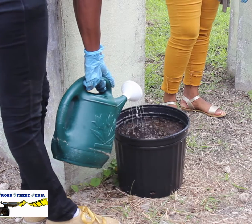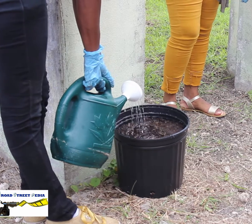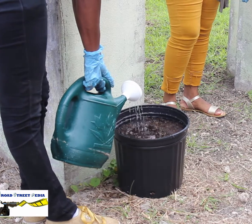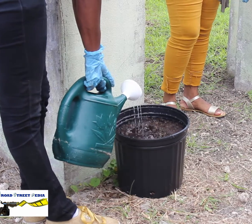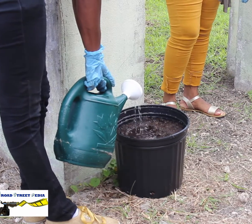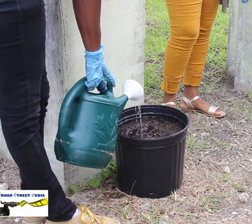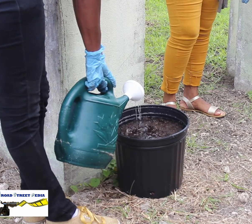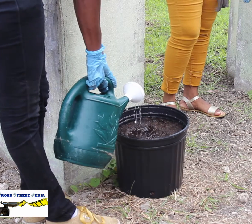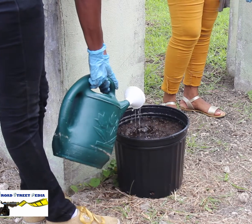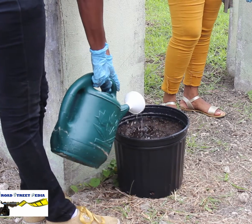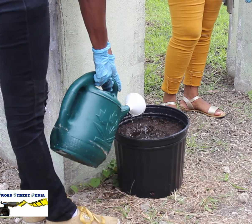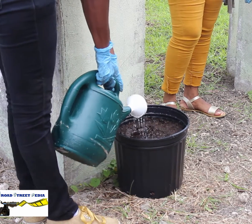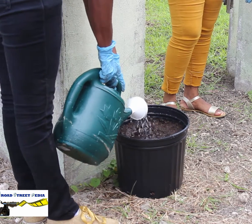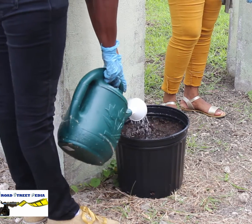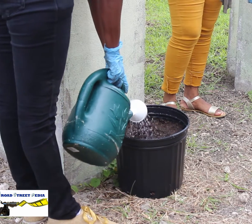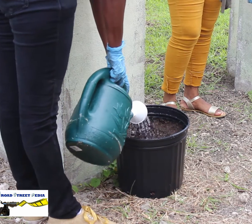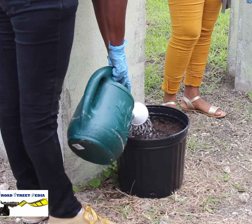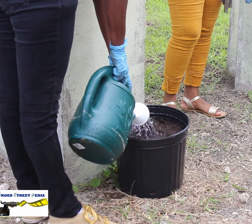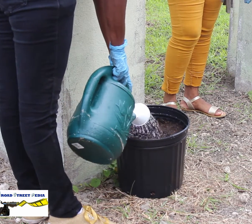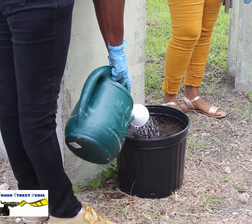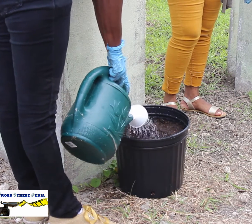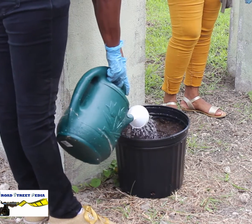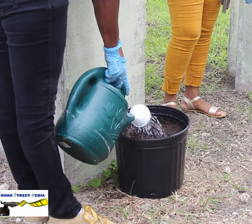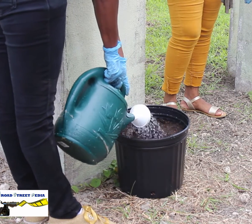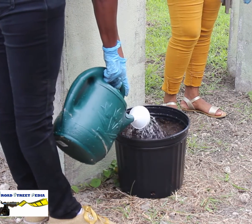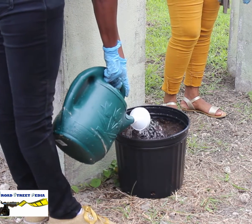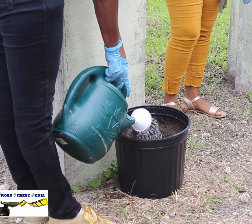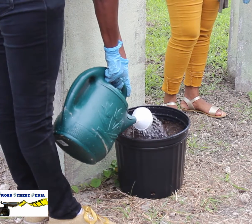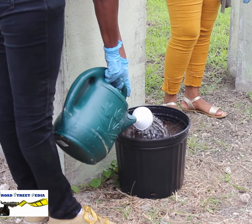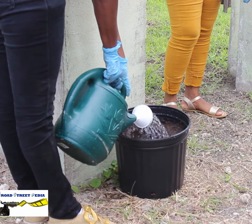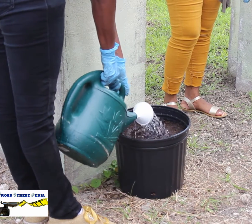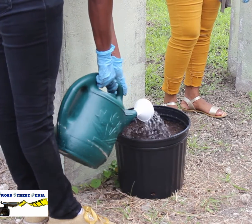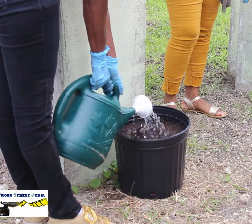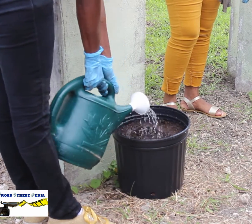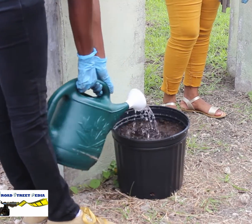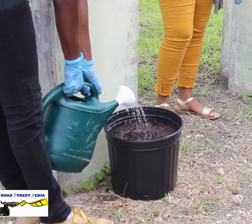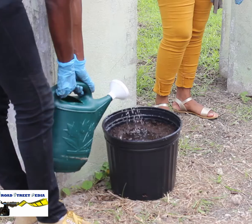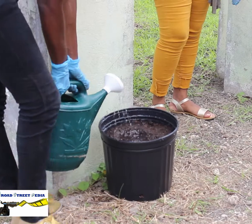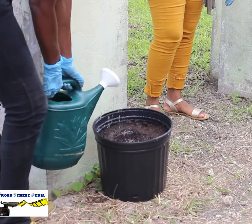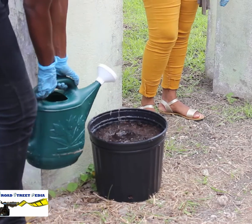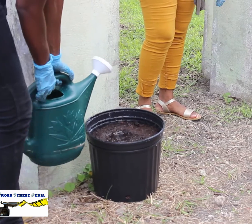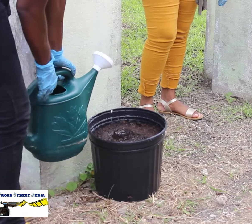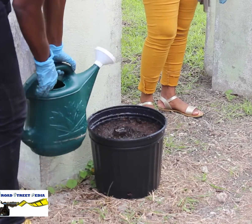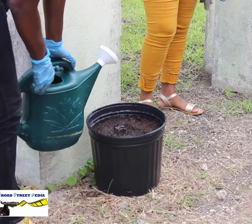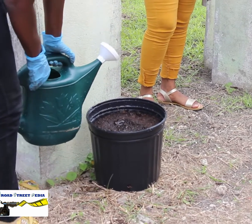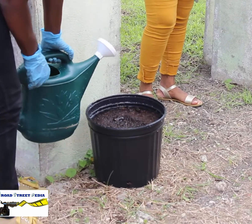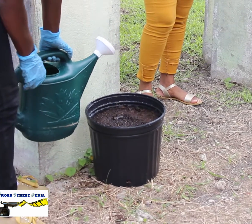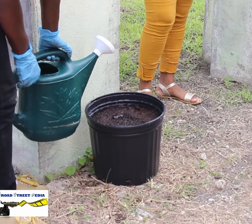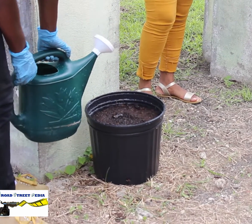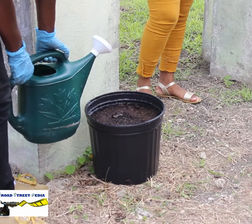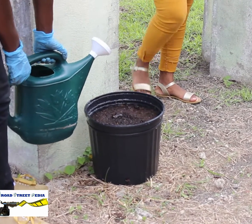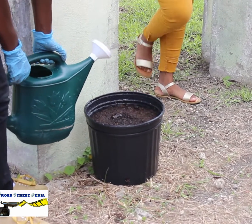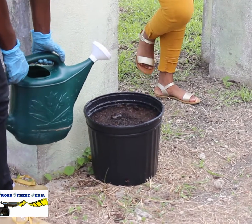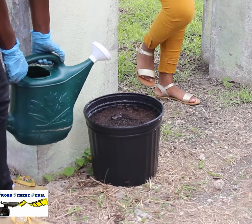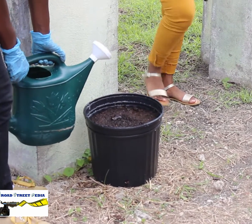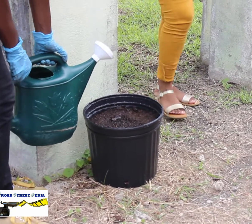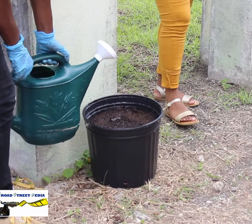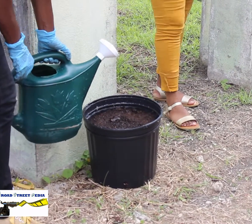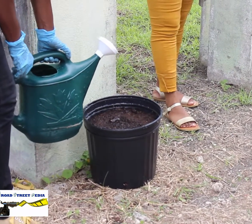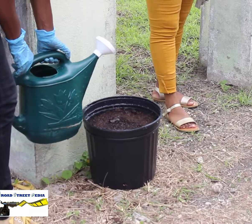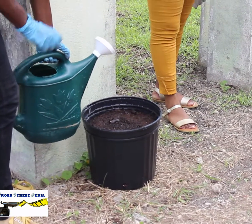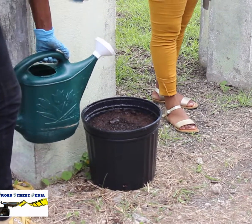to the bottom, you know we have gone to the bottom, and the whole soil has been, wet enough that over the weekend that the things wouldn't